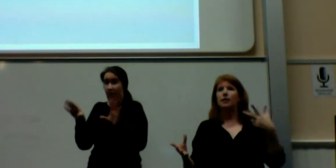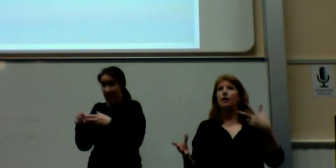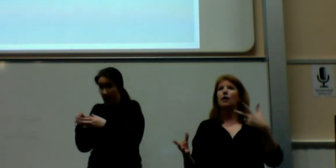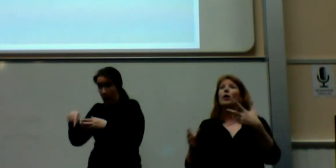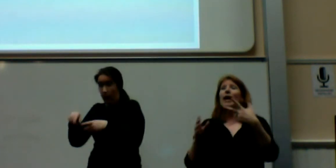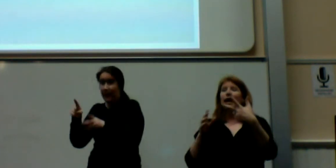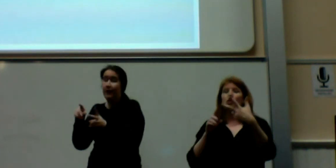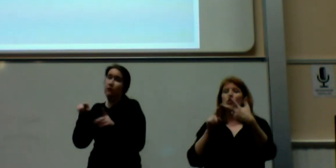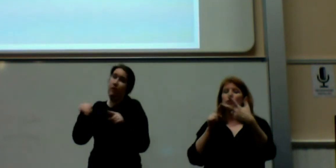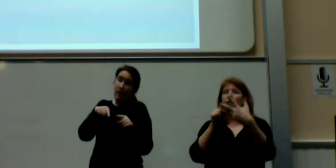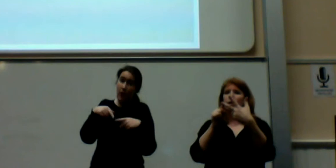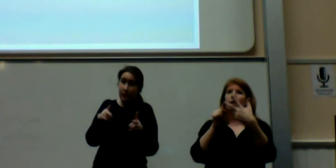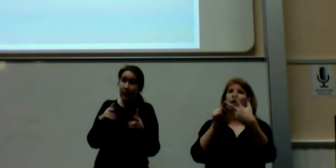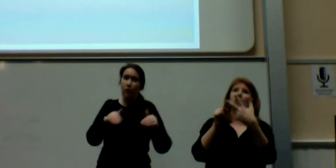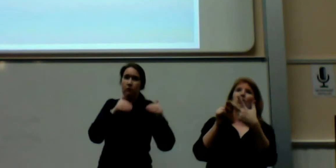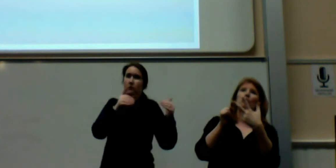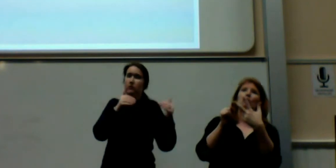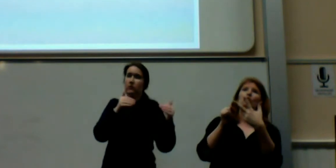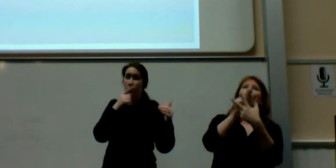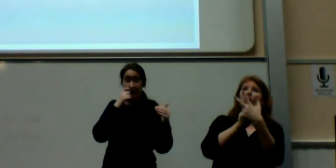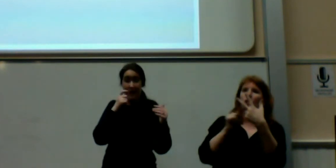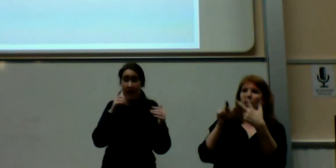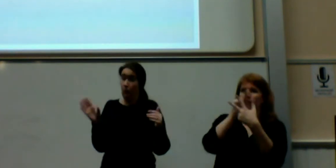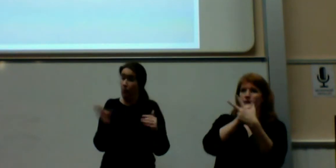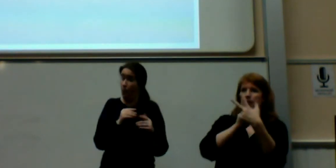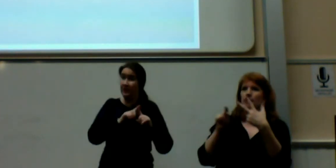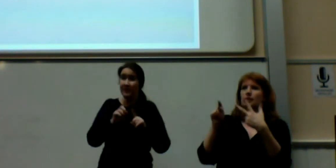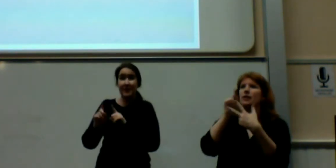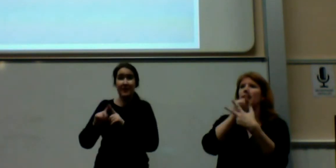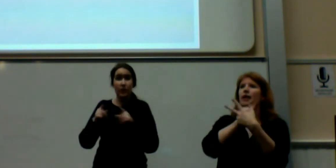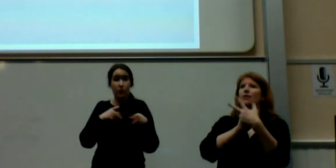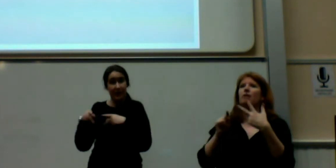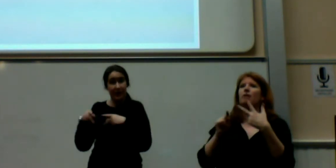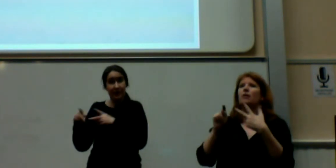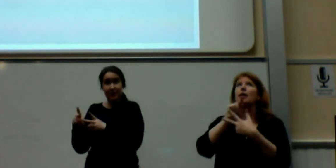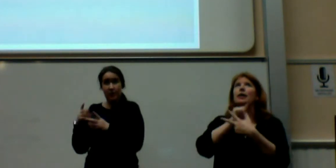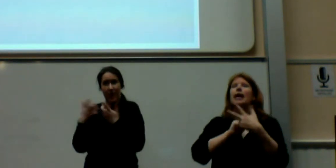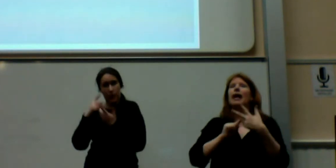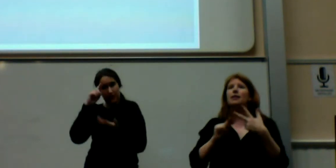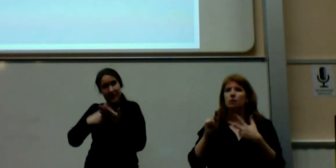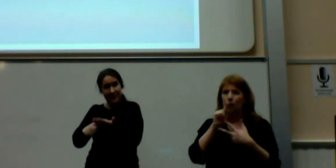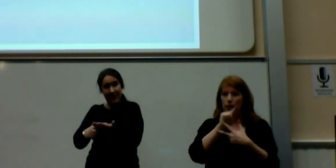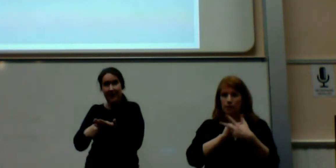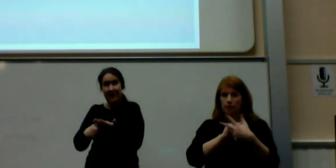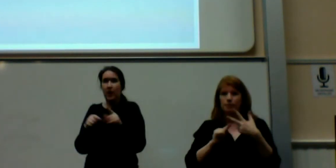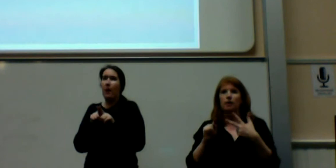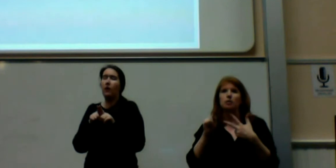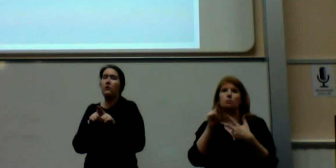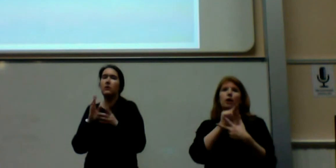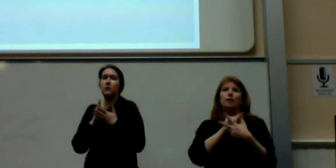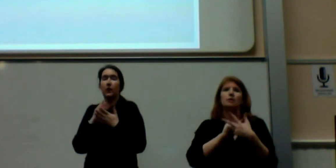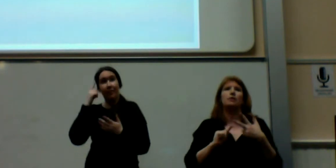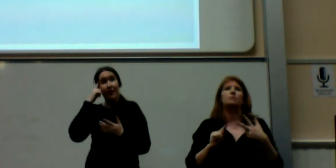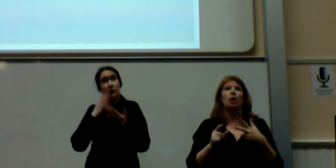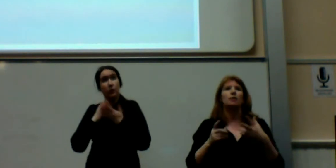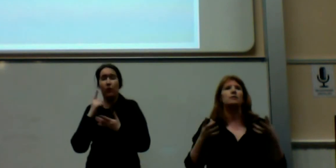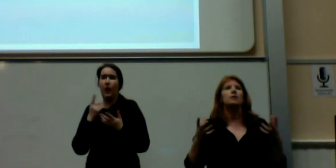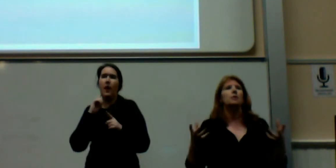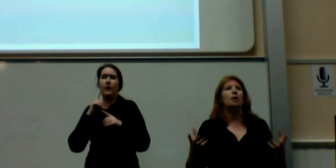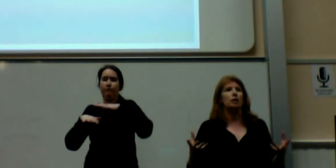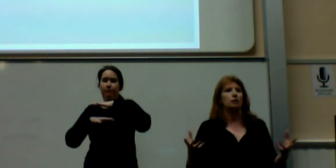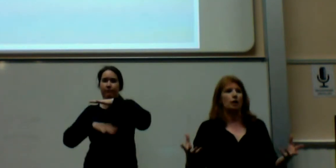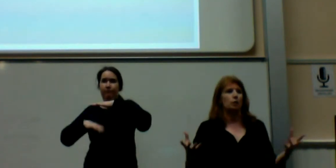advanced. We actually think and use all of these in a very tacit process. That is